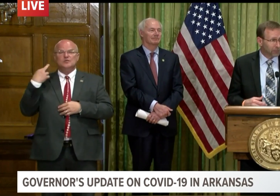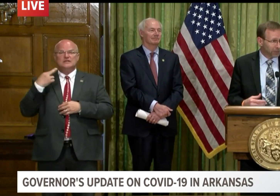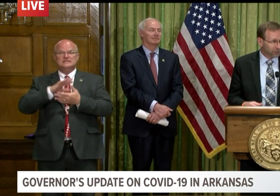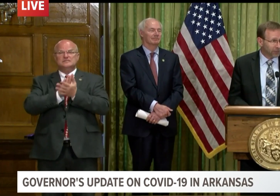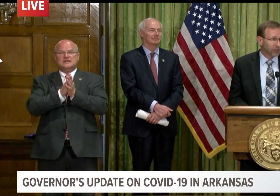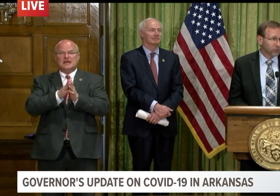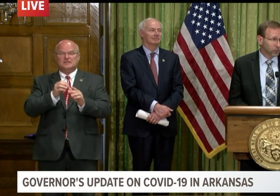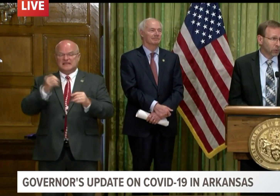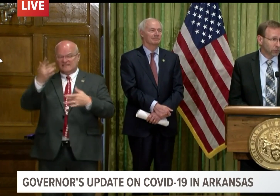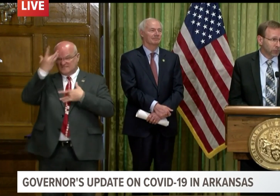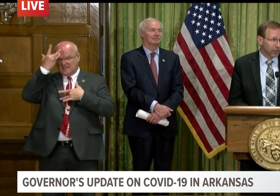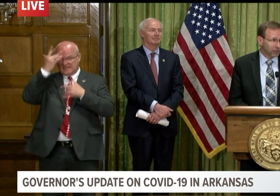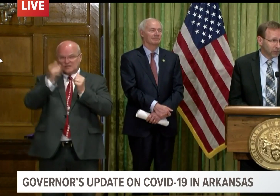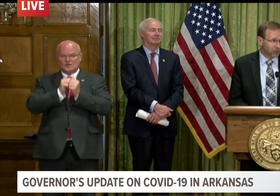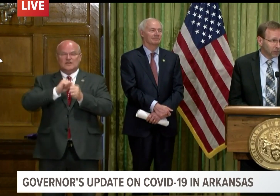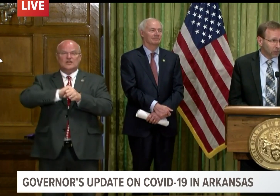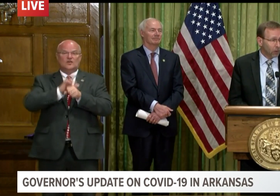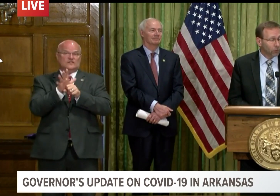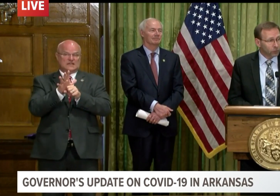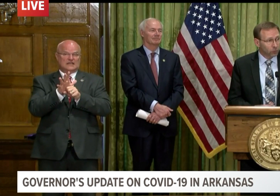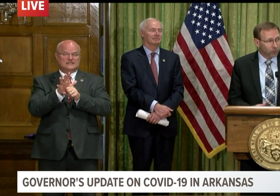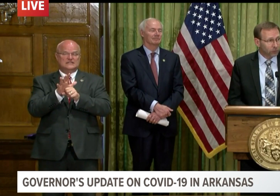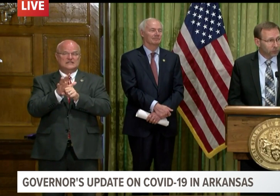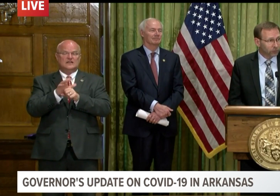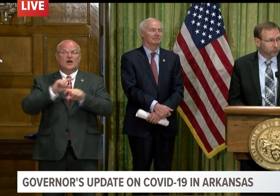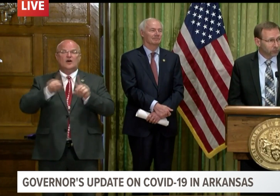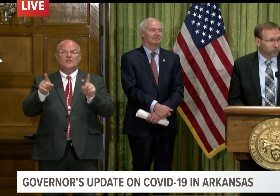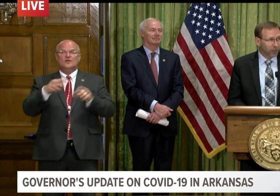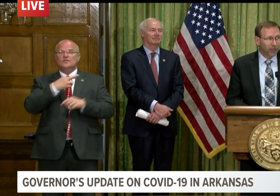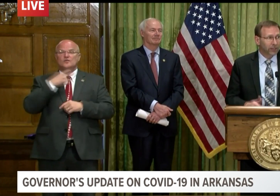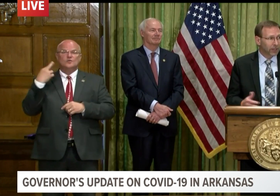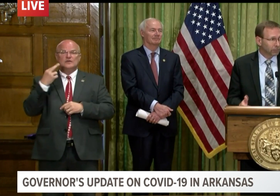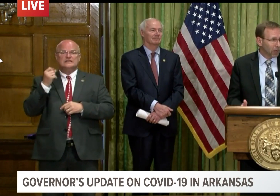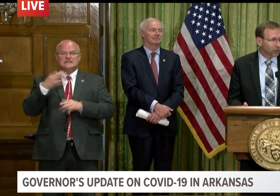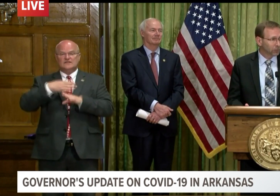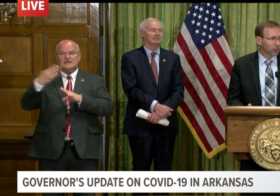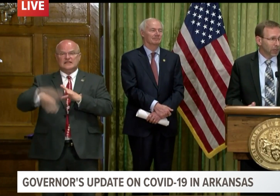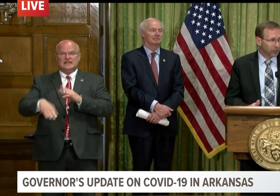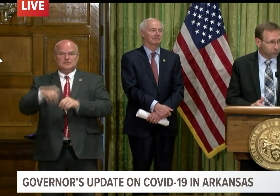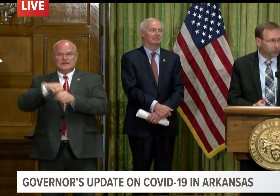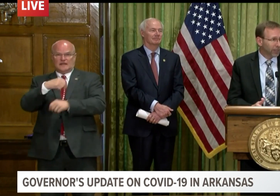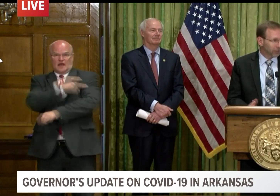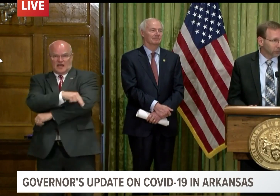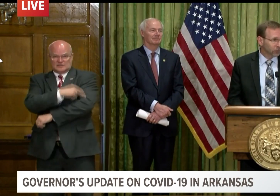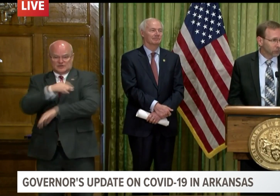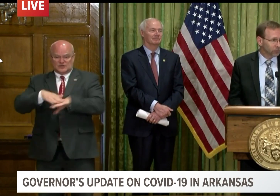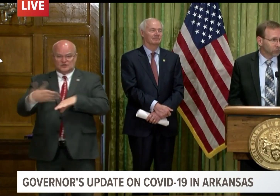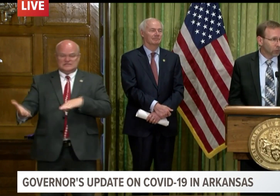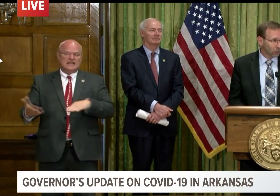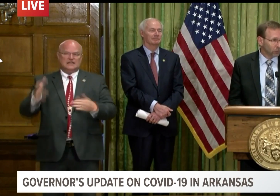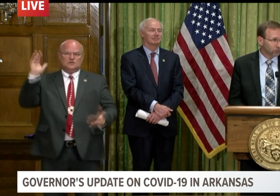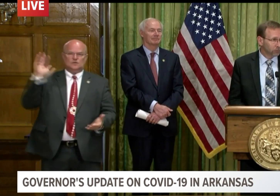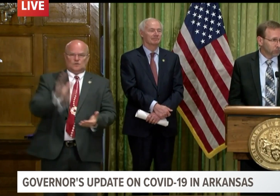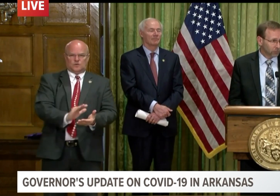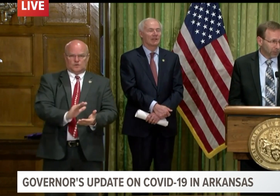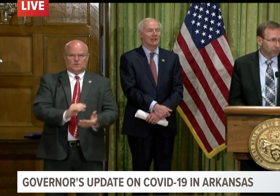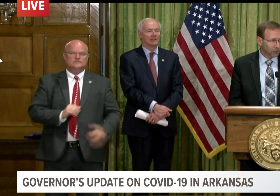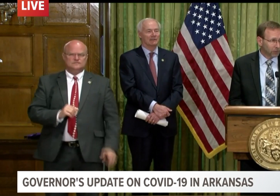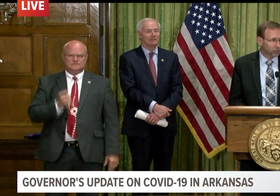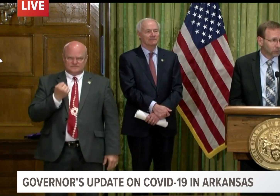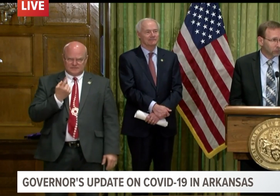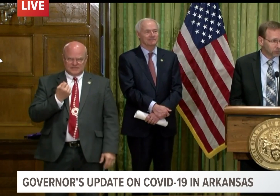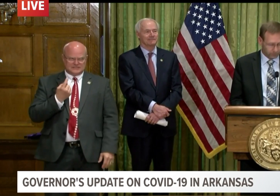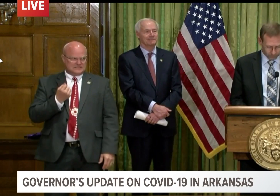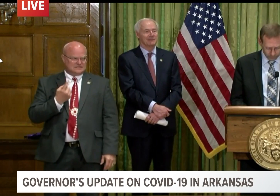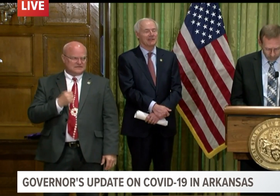of becoming infected with COVID-19, although your risk of ending up hospitalized or dead is much lower. Does that